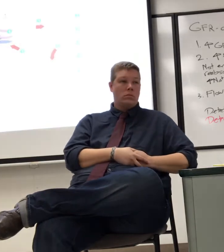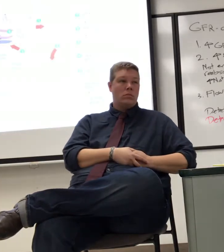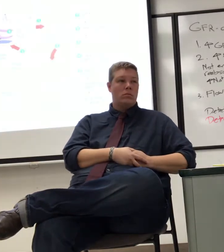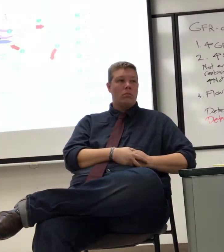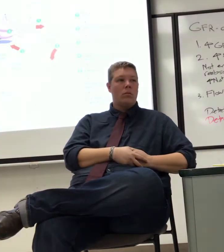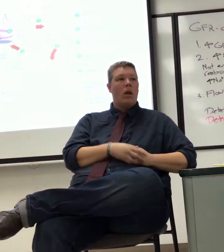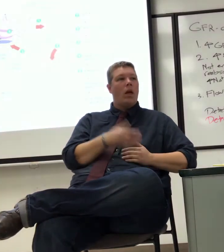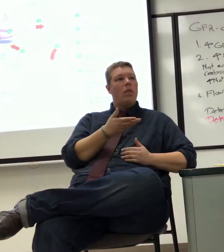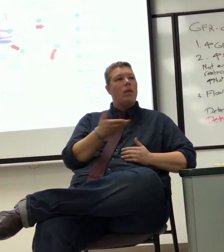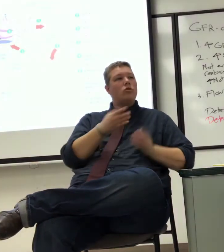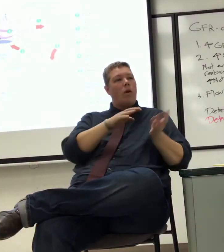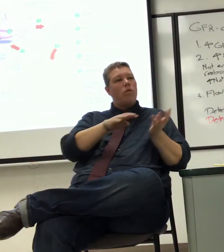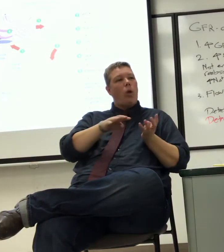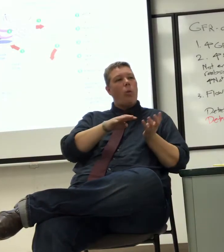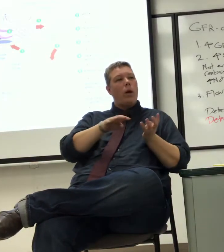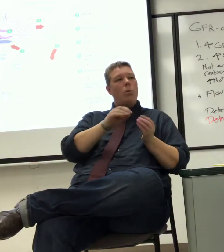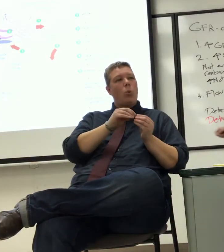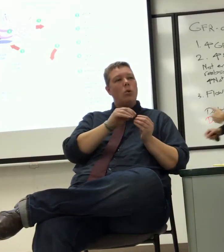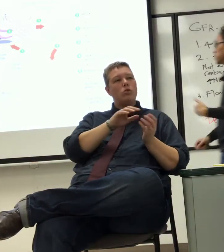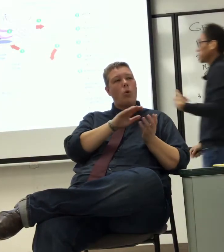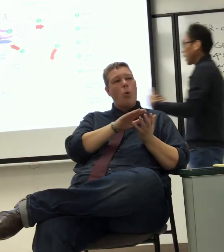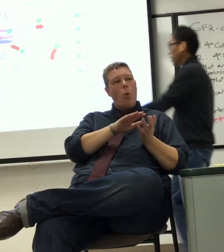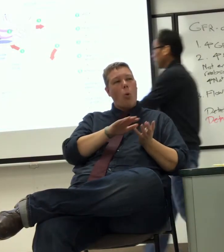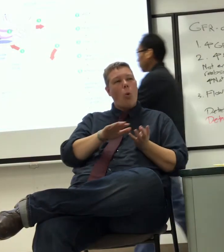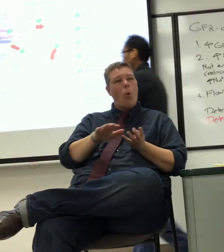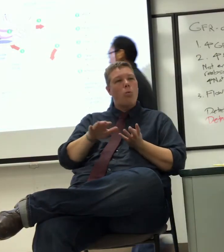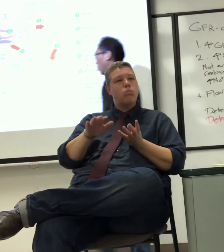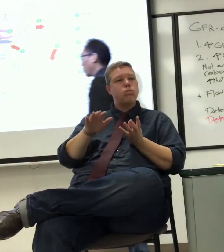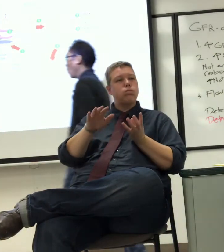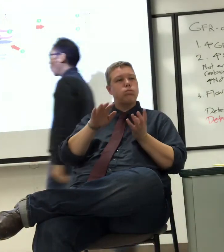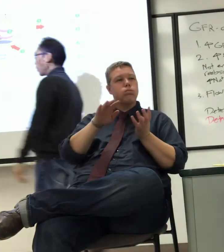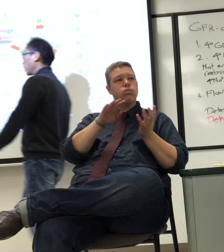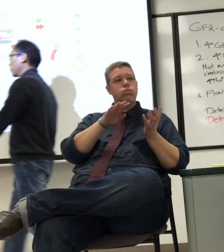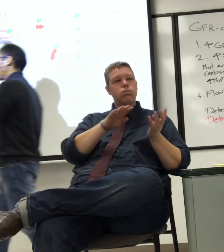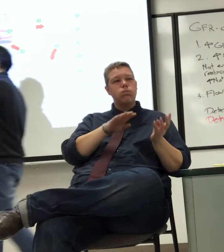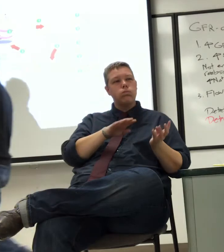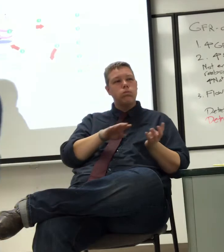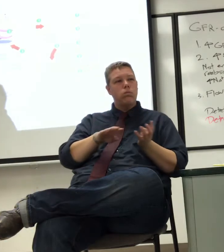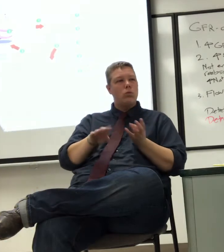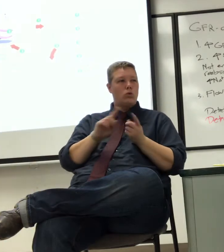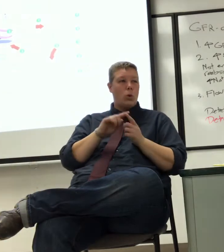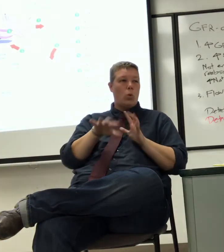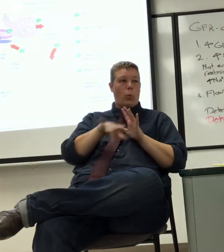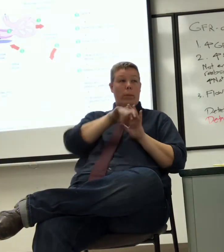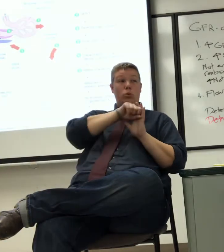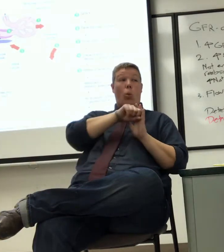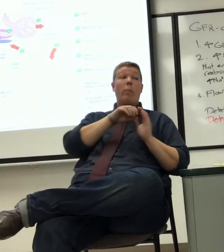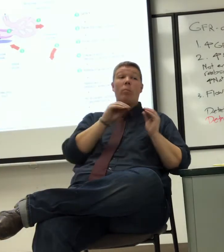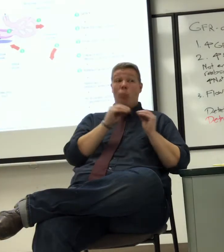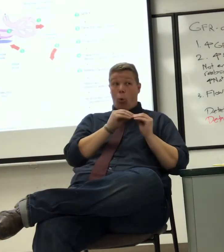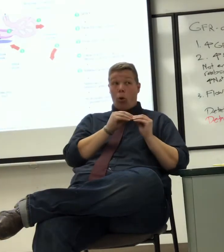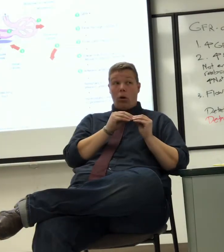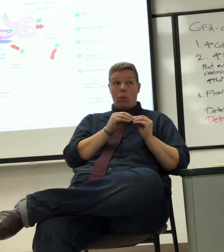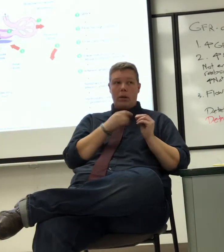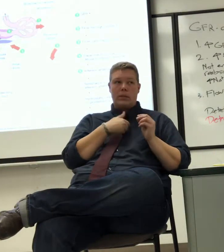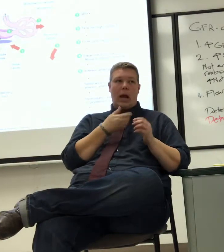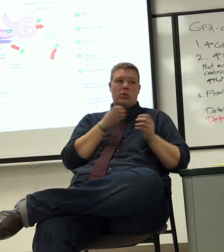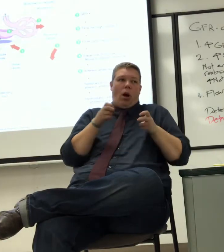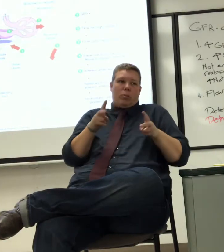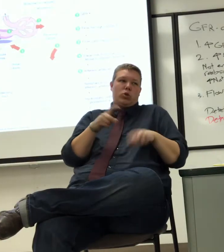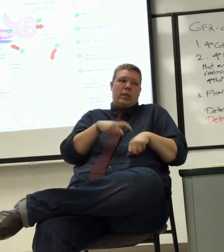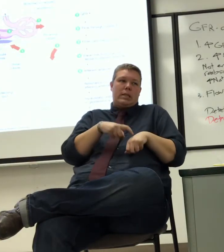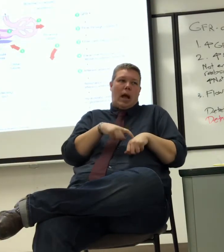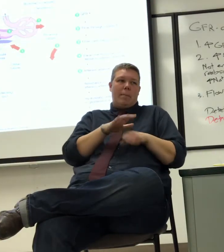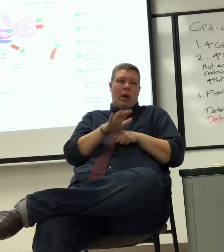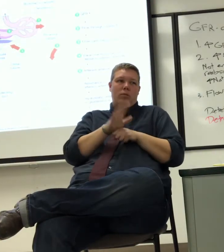Things are flowing more slowly, so you just kind of reabsorb more, and you have a drop in sodium there. Is that